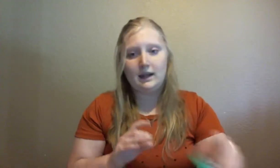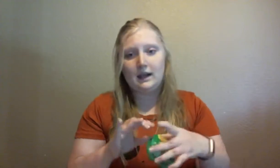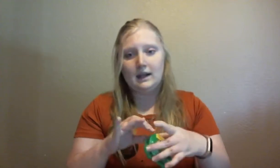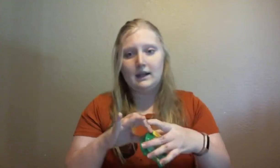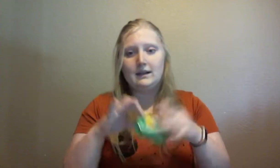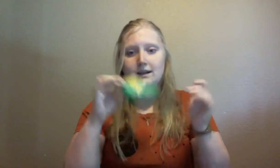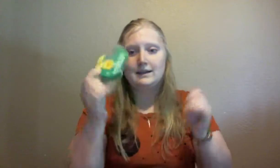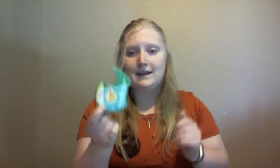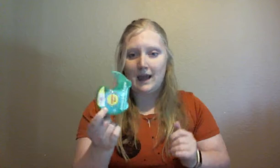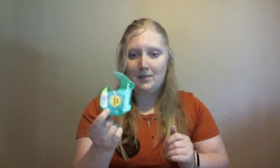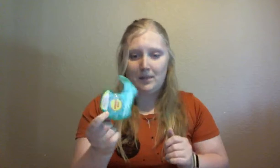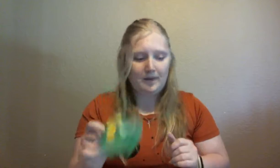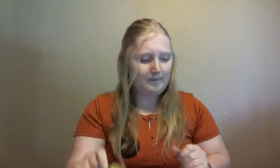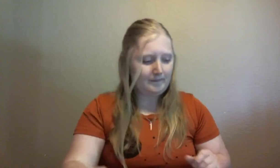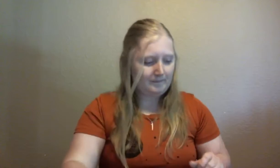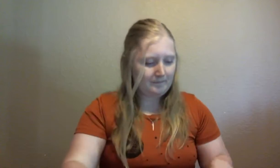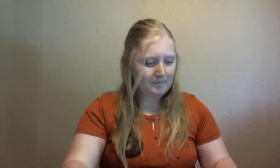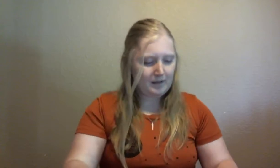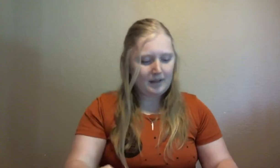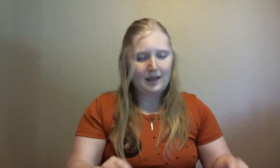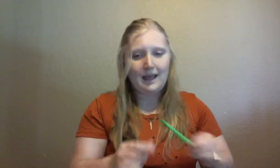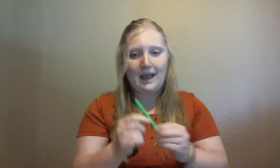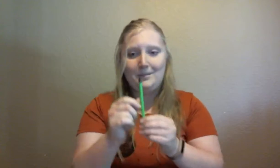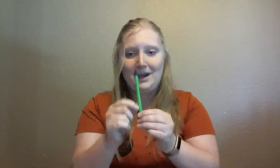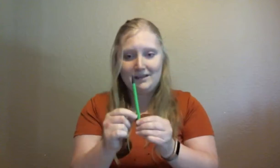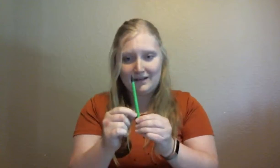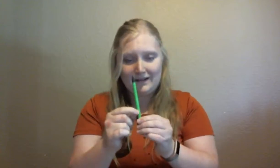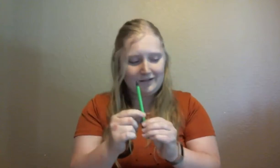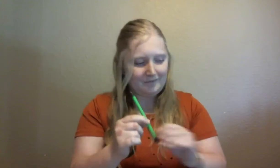need tape, a pencil,